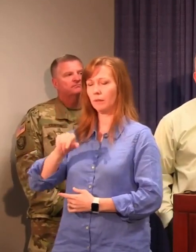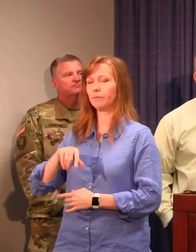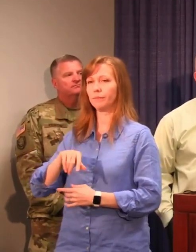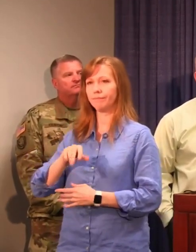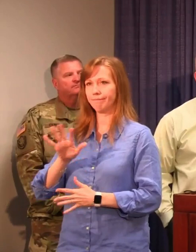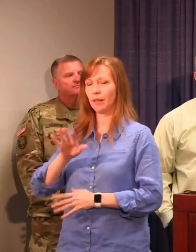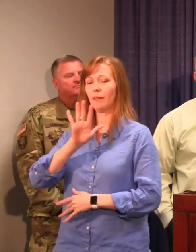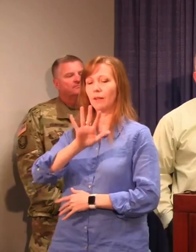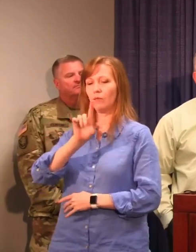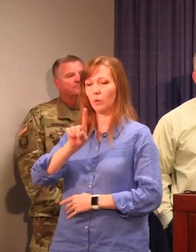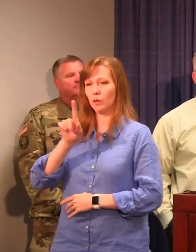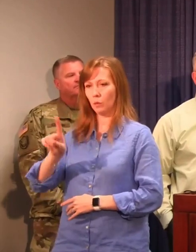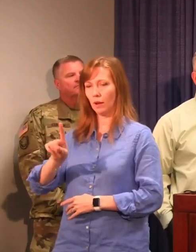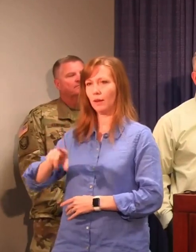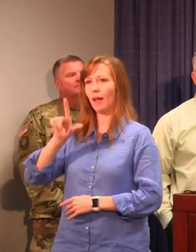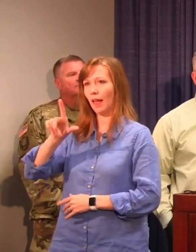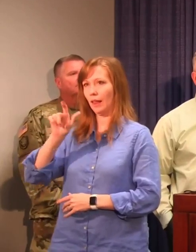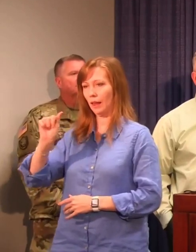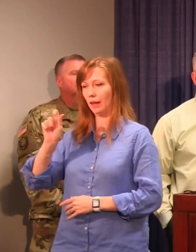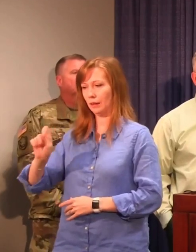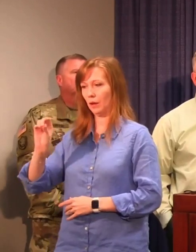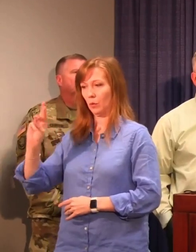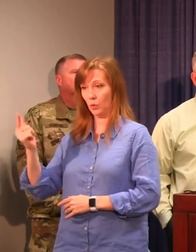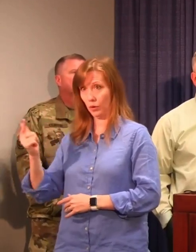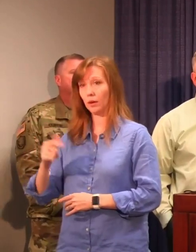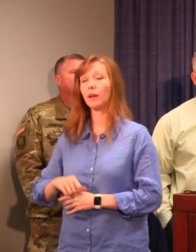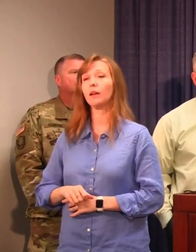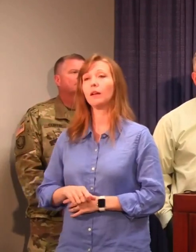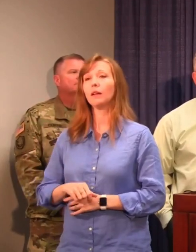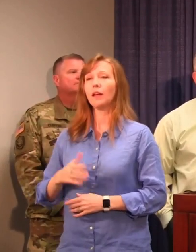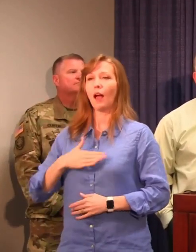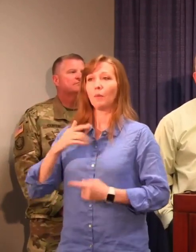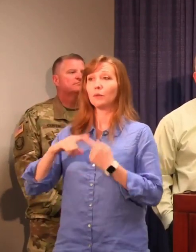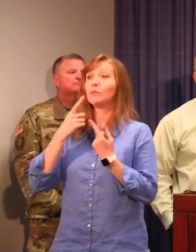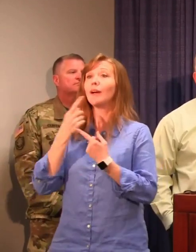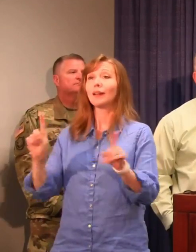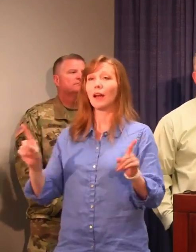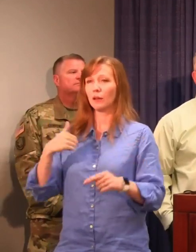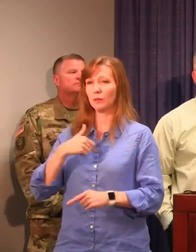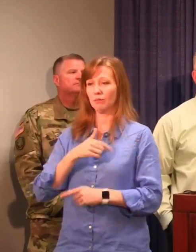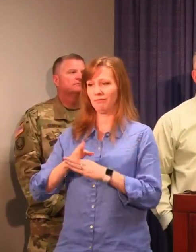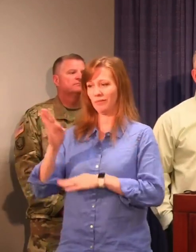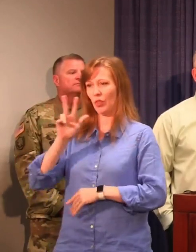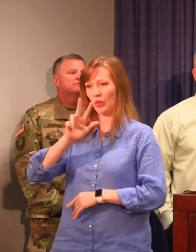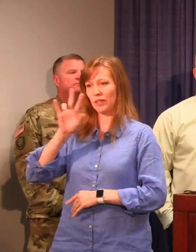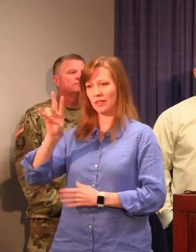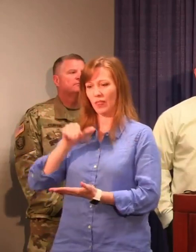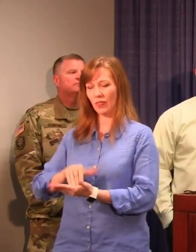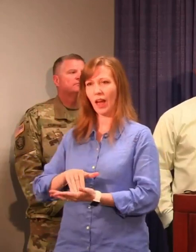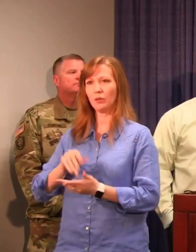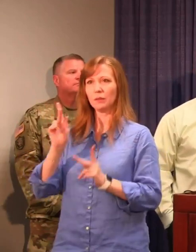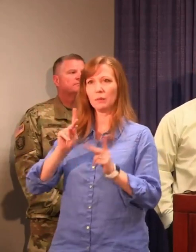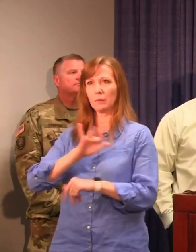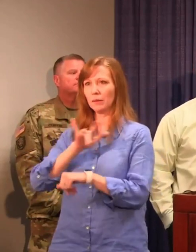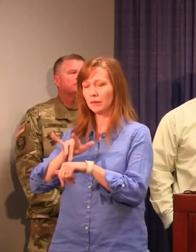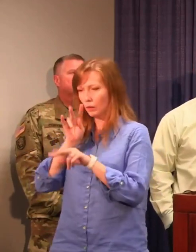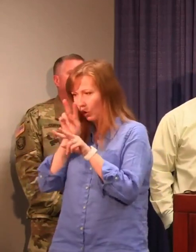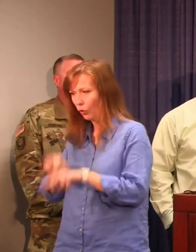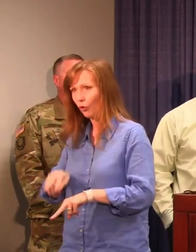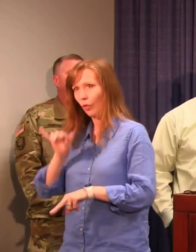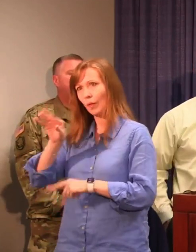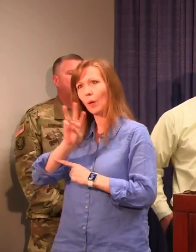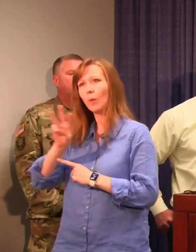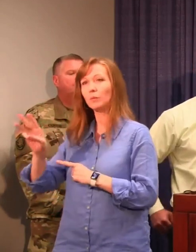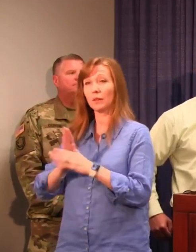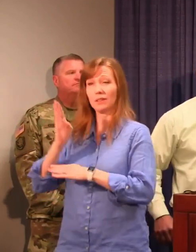511la.org. We're happy to announce that we've hit over 37,000 visitors in 24 hours on that website, and we typically